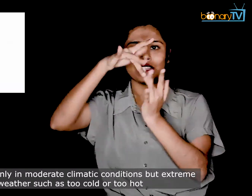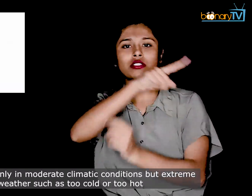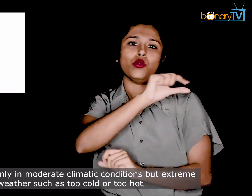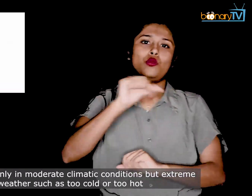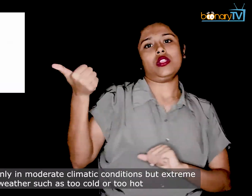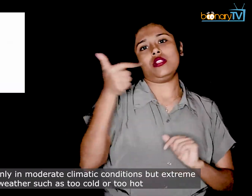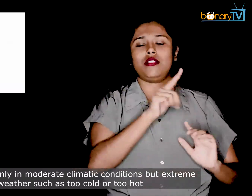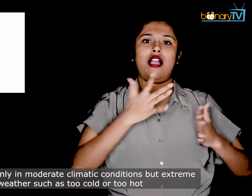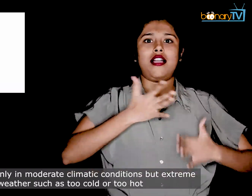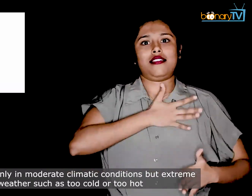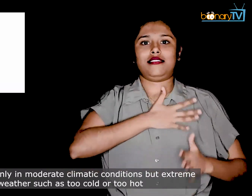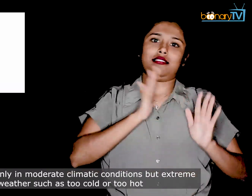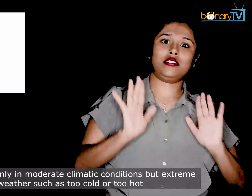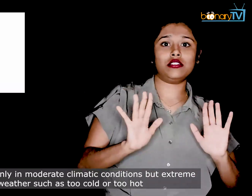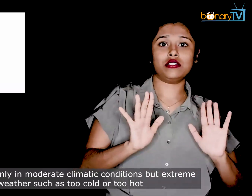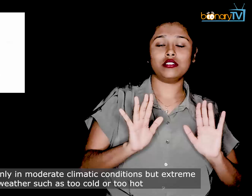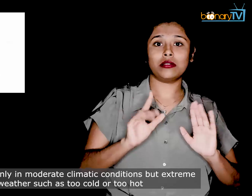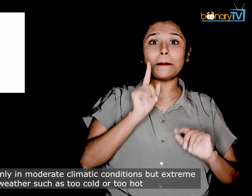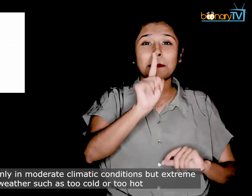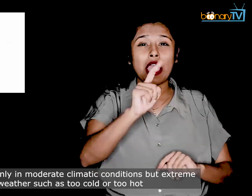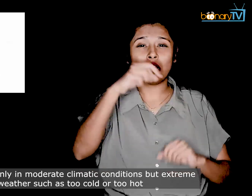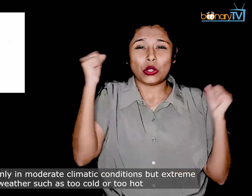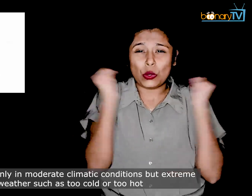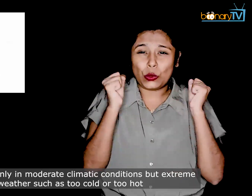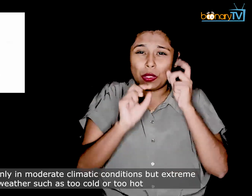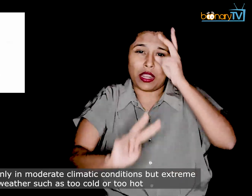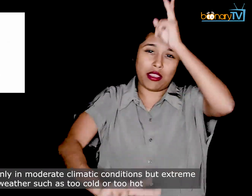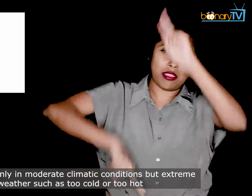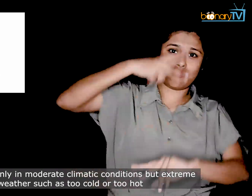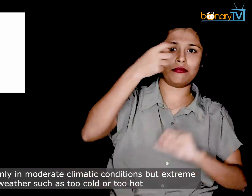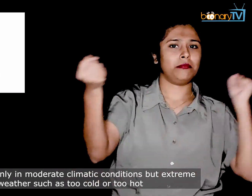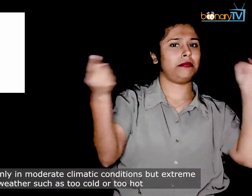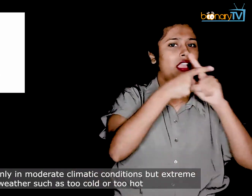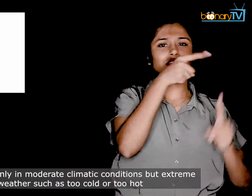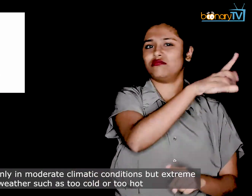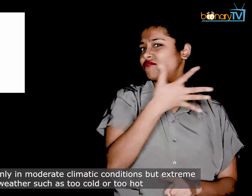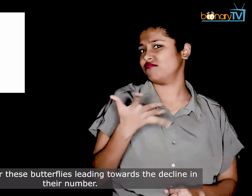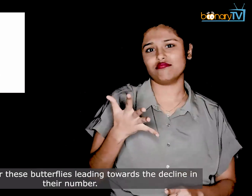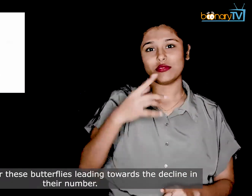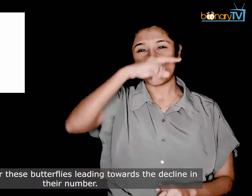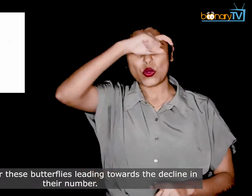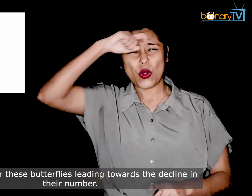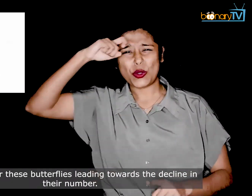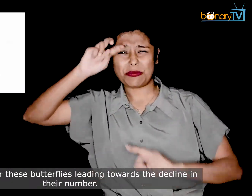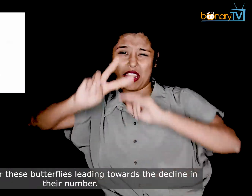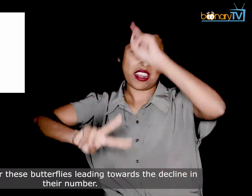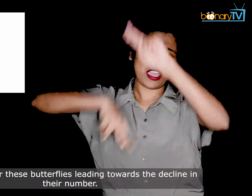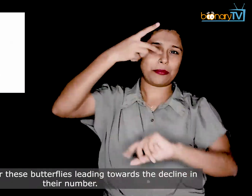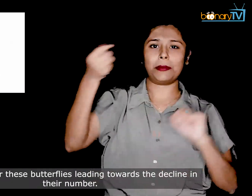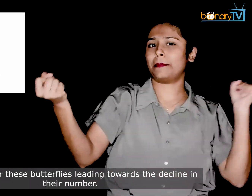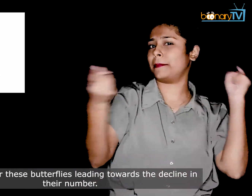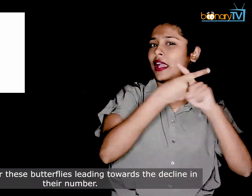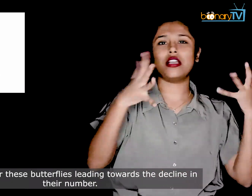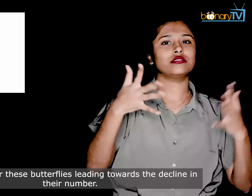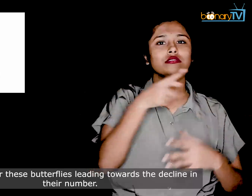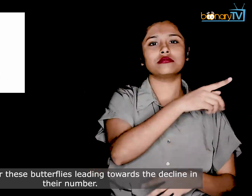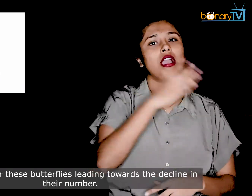But extreme weather such as too cold or too hot is not safe for these butterflies leading